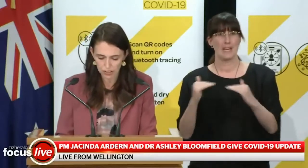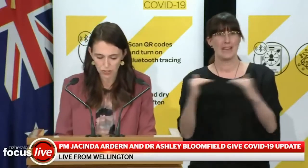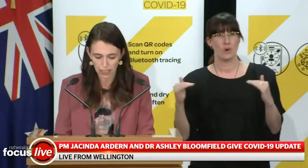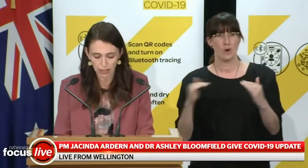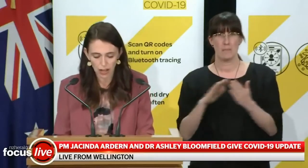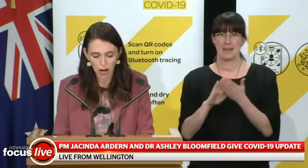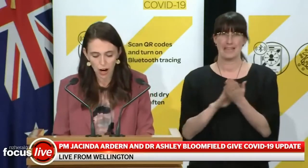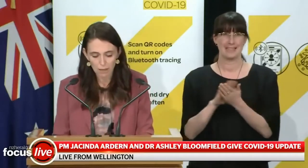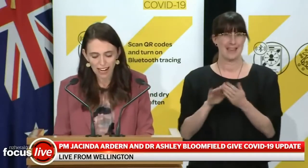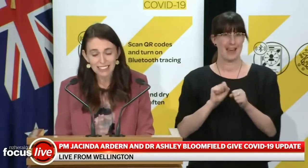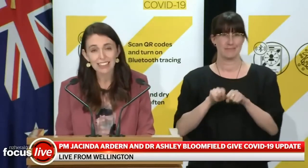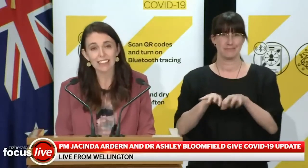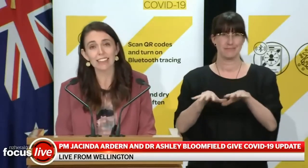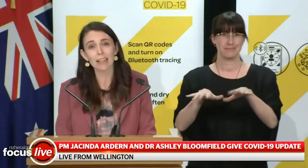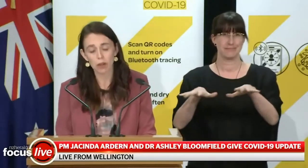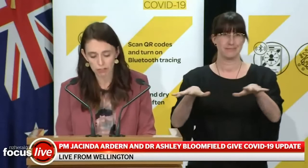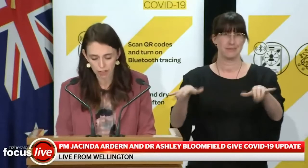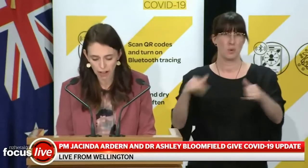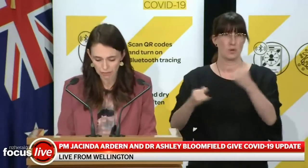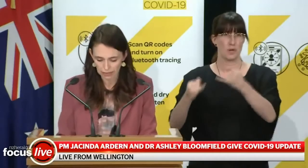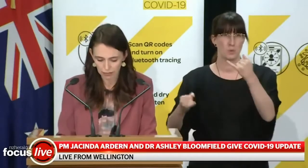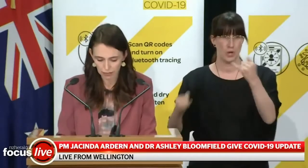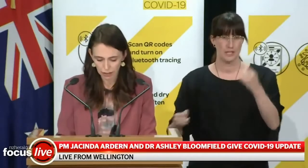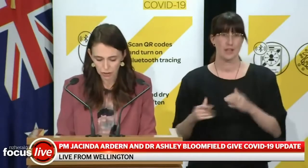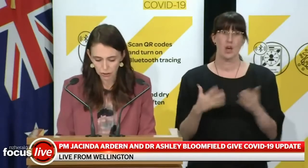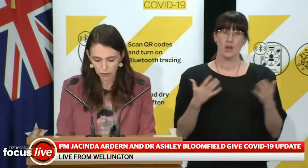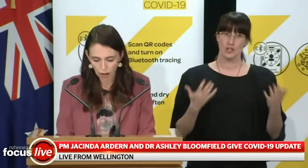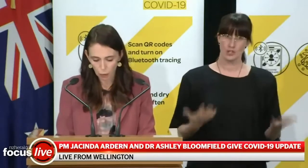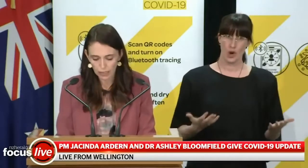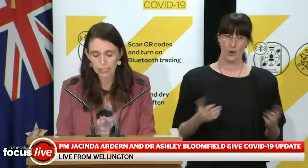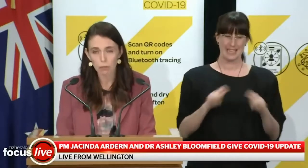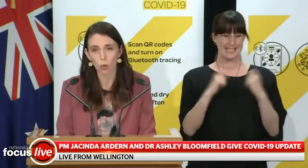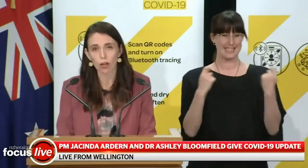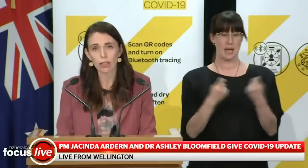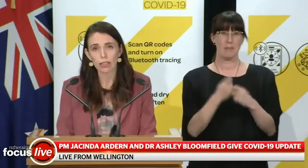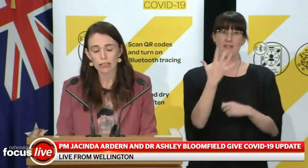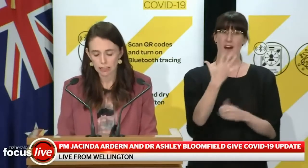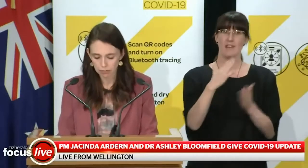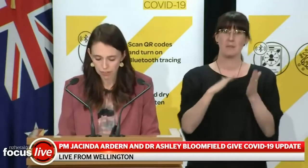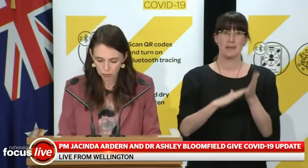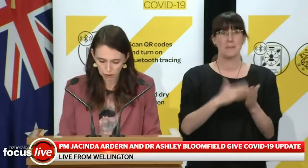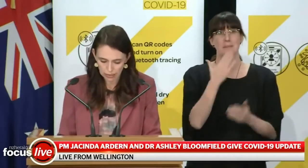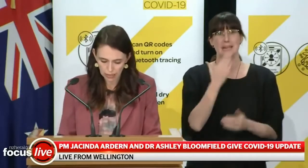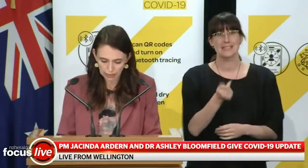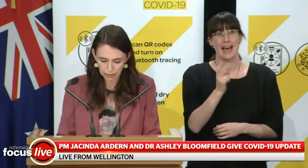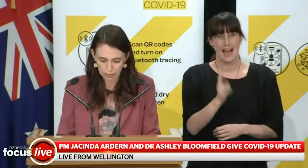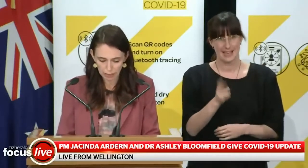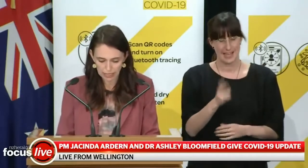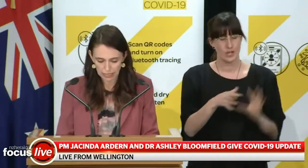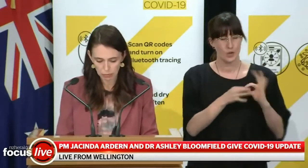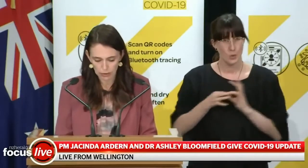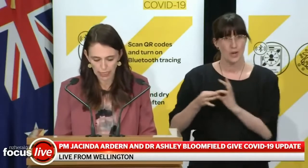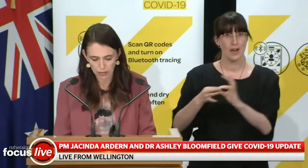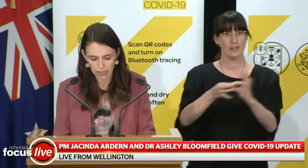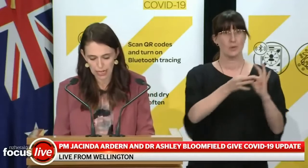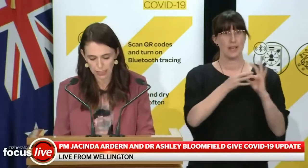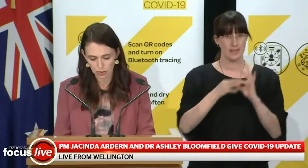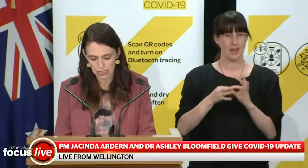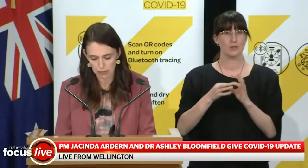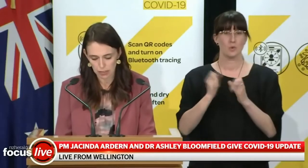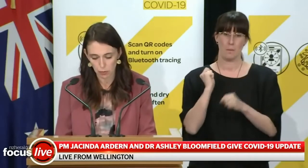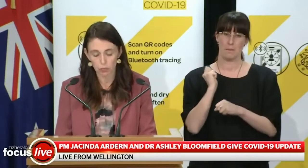lives last year, I'm asking the team of 5 million to unite once more to defeat what is likely to be this more